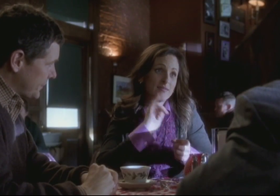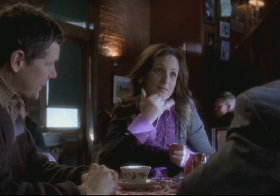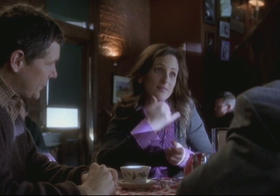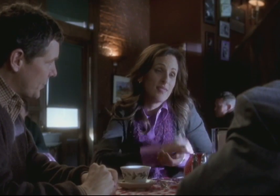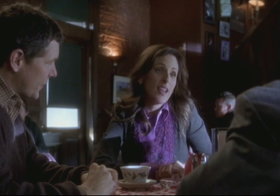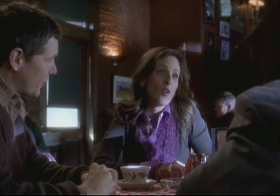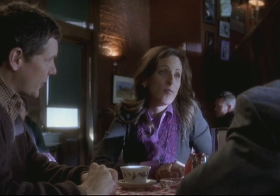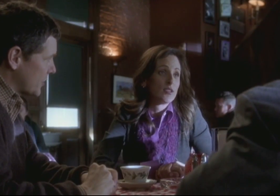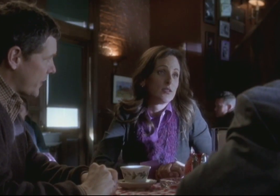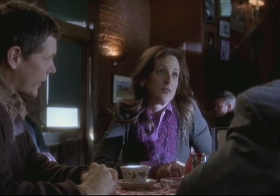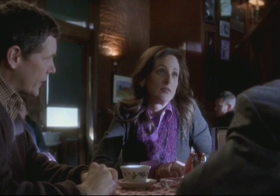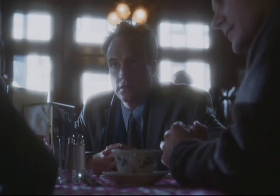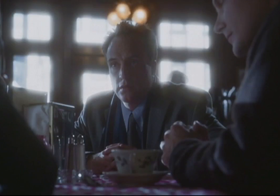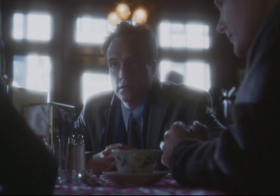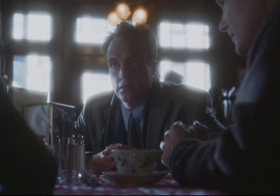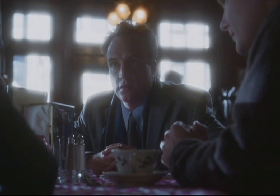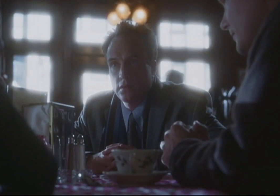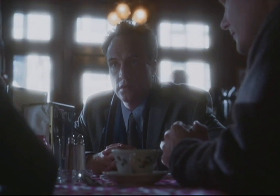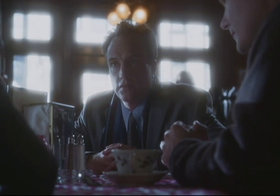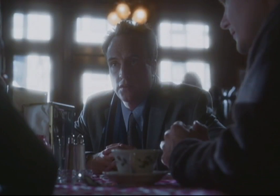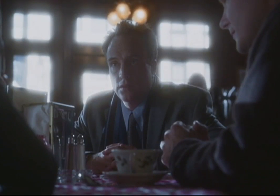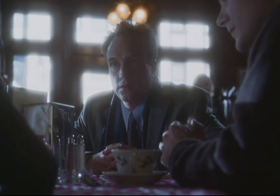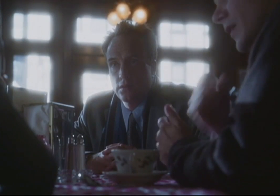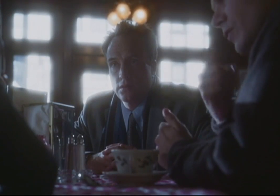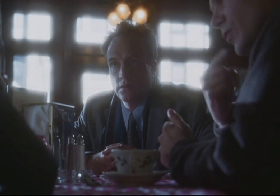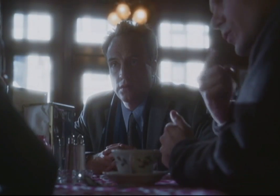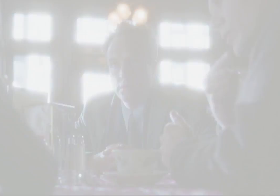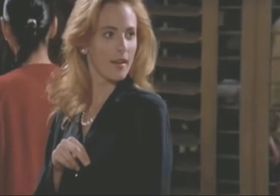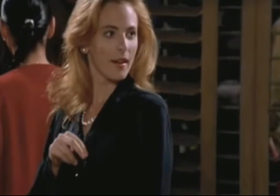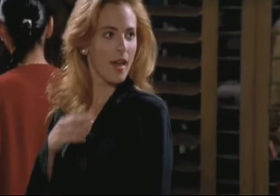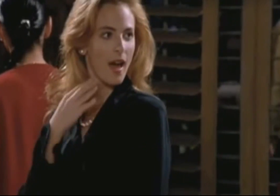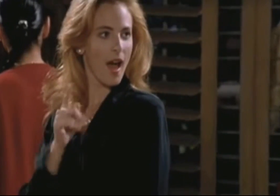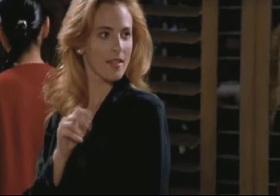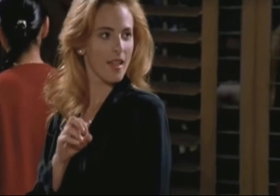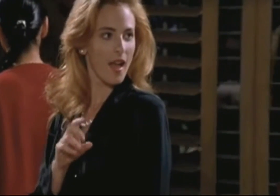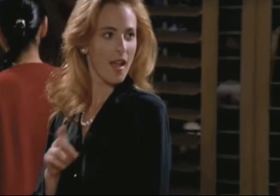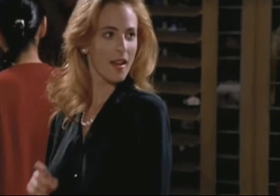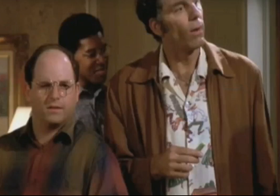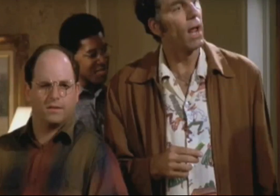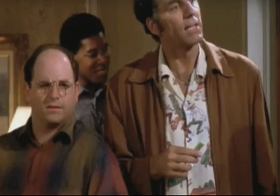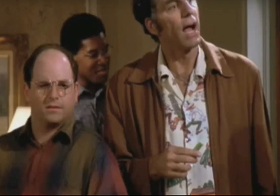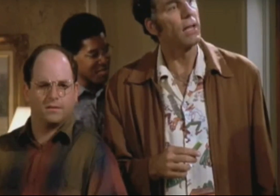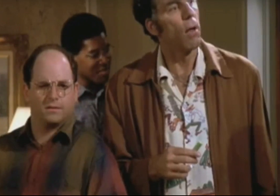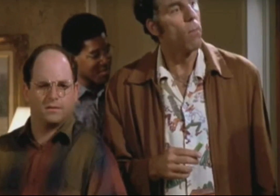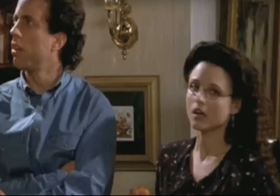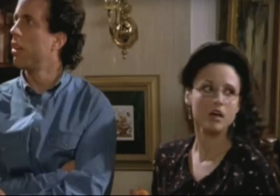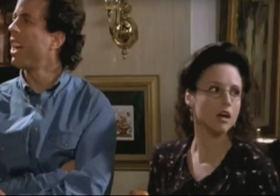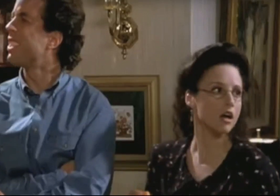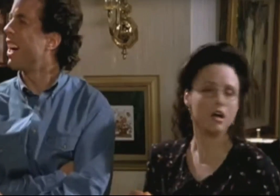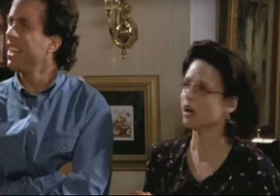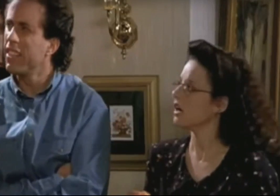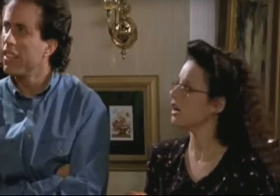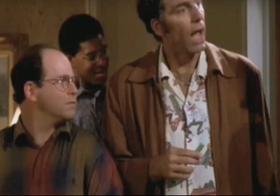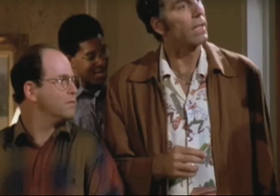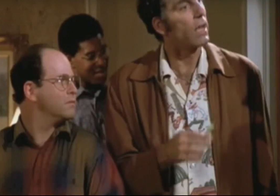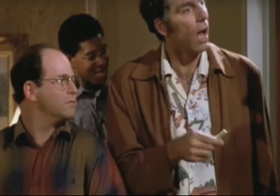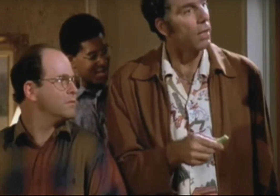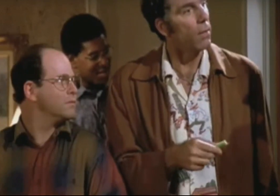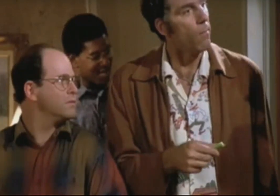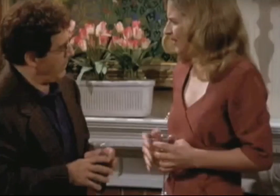Let's see. Oh, Seinfeld. Appearances in Seinfeld. But I can't believe with all the stuff that she has done. Wait, did Jerry date